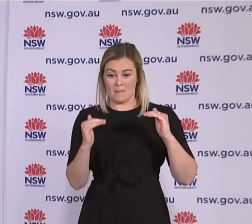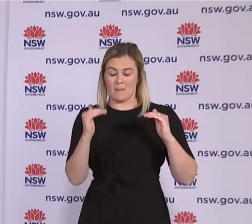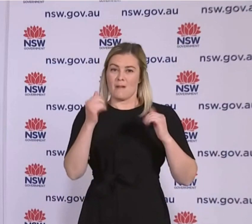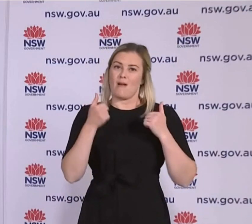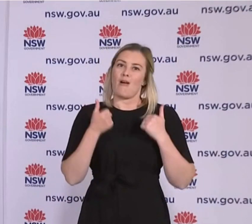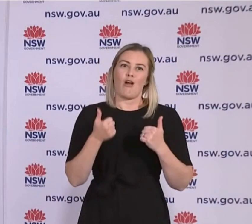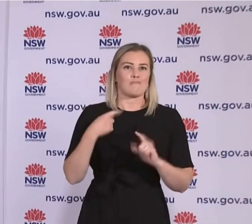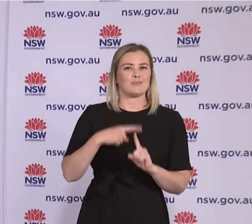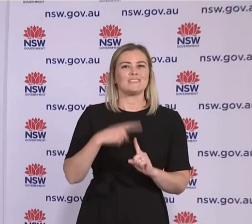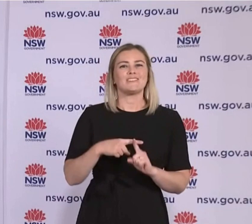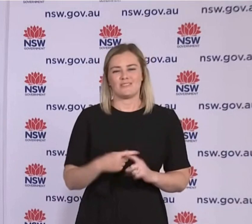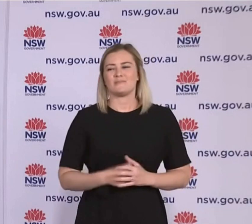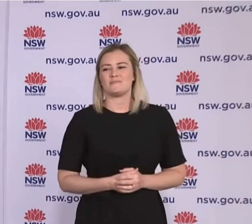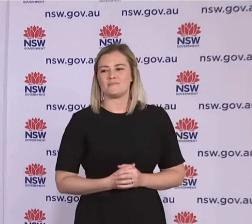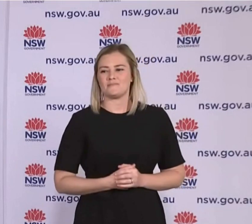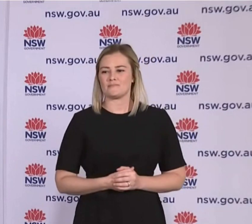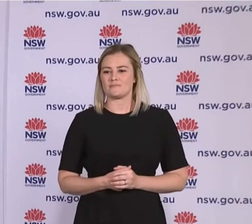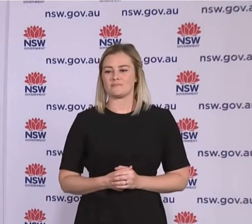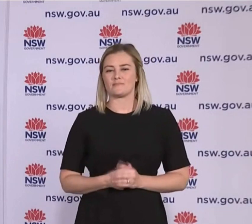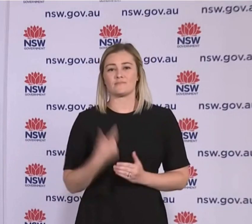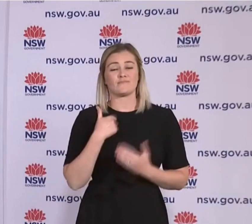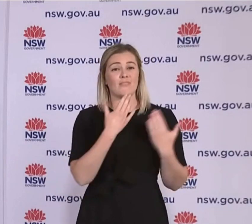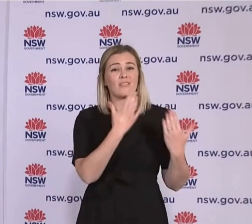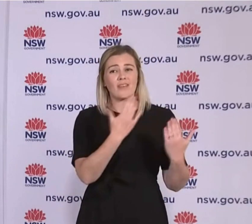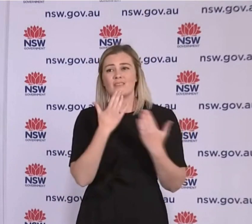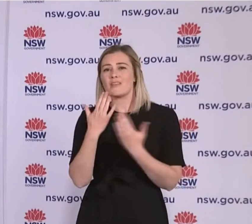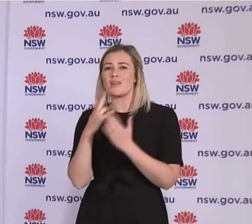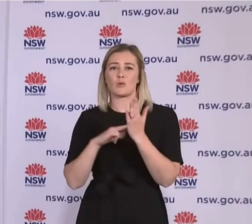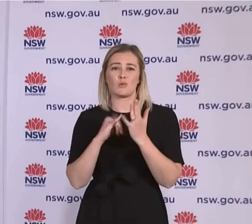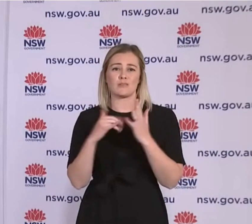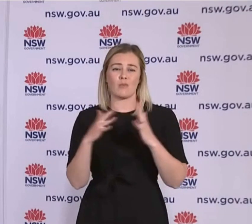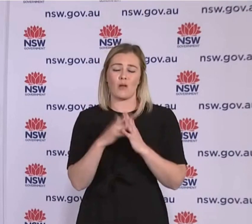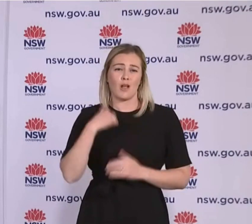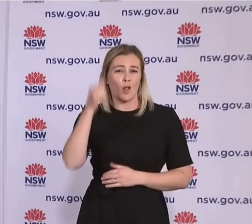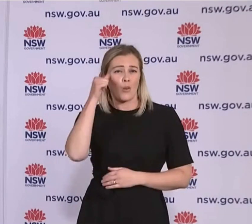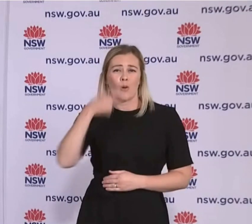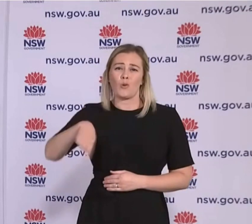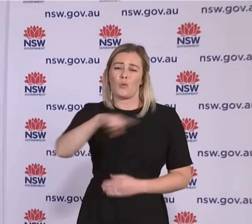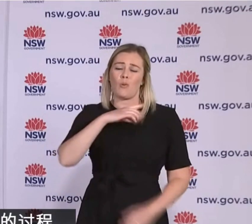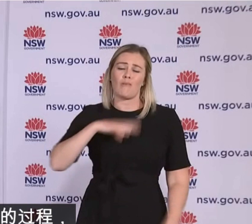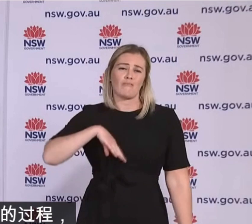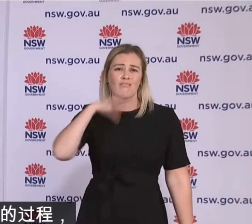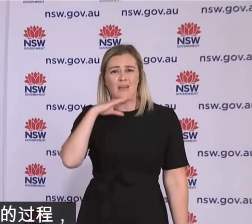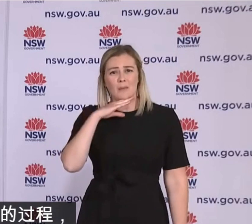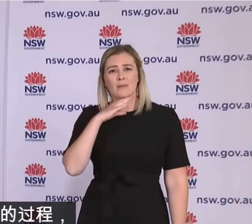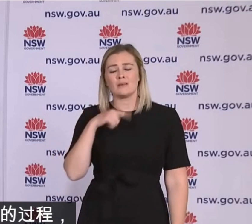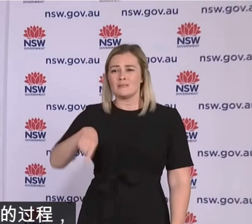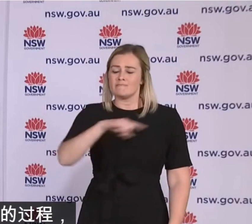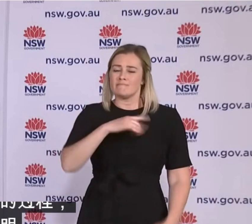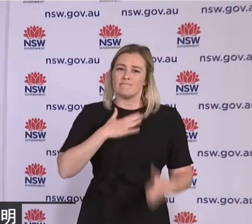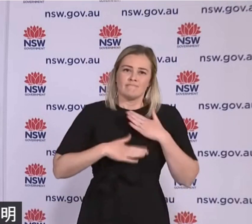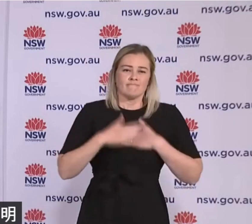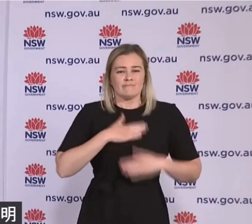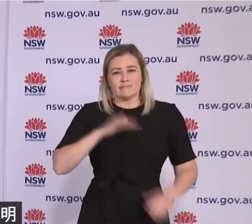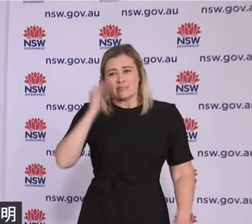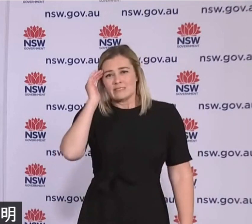I again want to thank the people of New South Wales for being so patient. There's not long to go now. It's been a hard slog. But I think all of us can see the light,